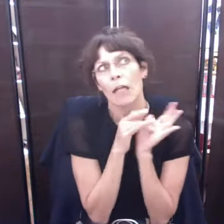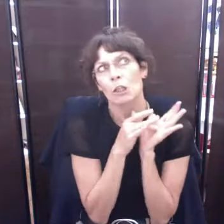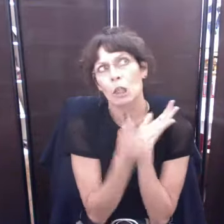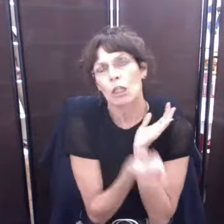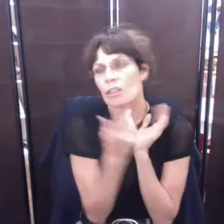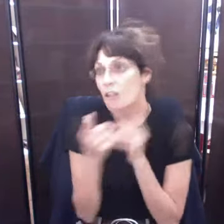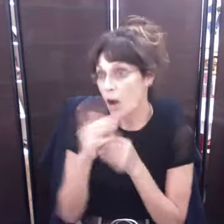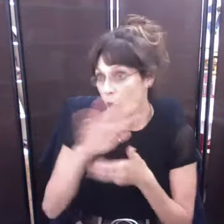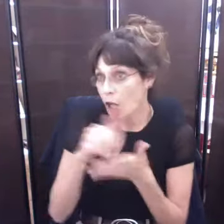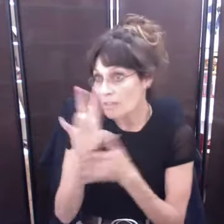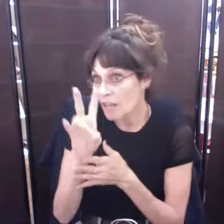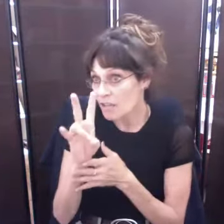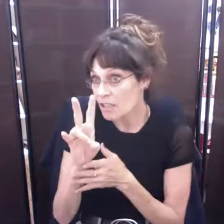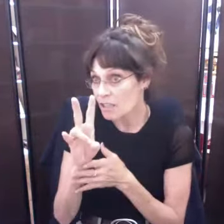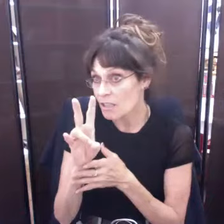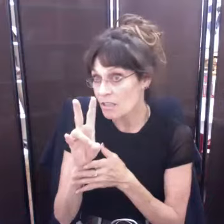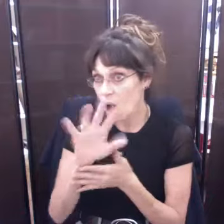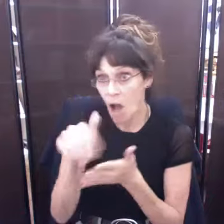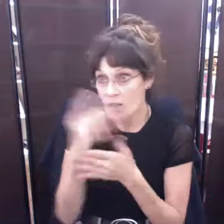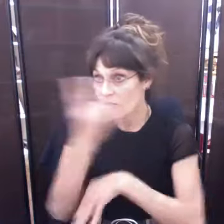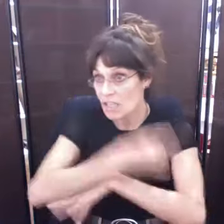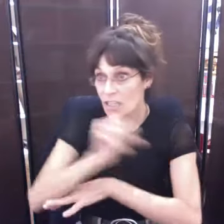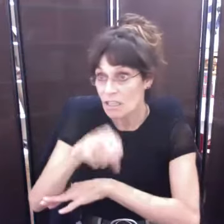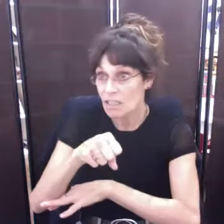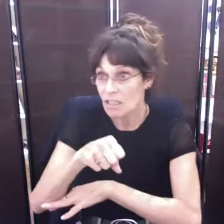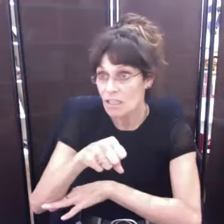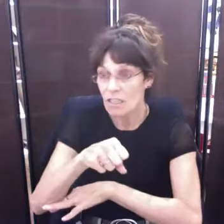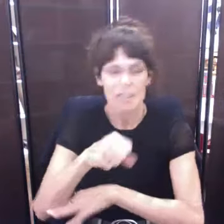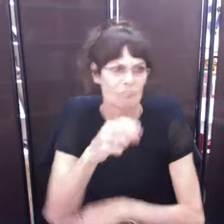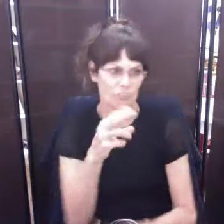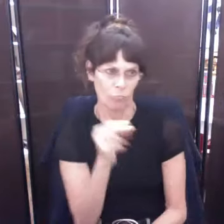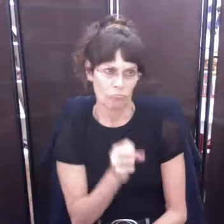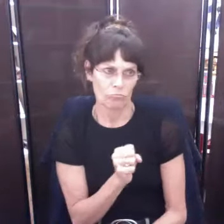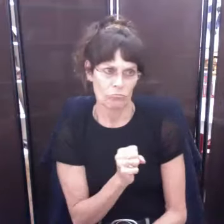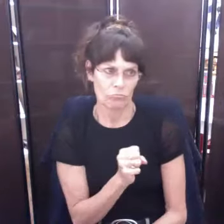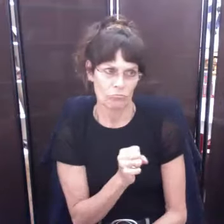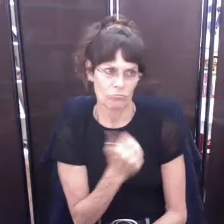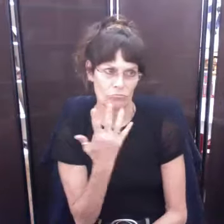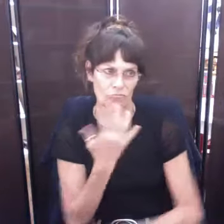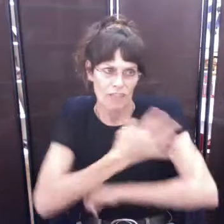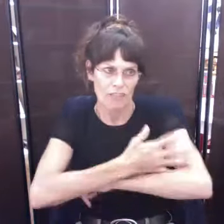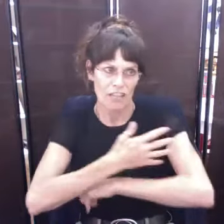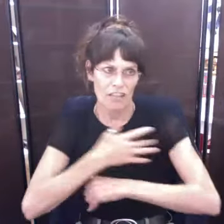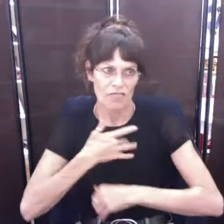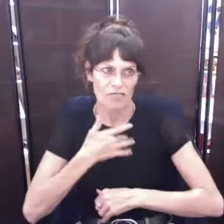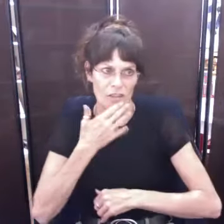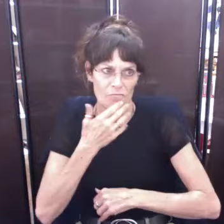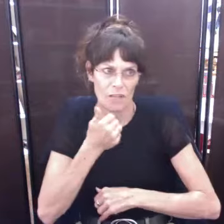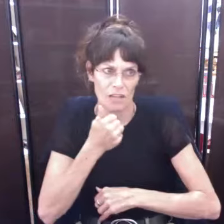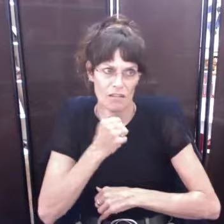them as prescribed, all 7 days? No, I took them for 5 days. I felt better. I didn't take the last 2 pills. Well, Tina,